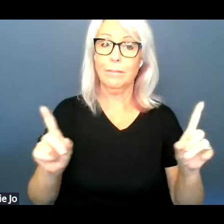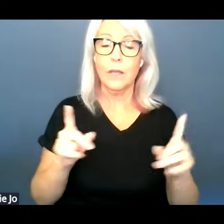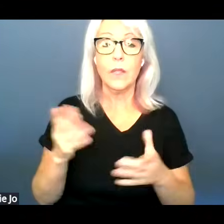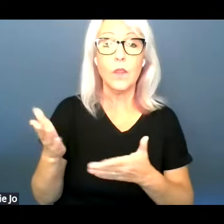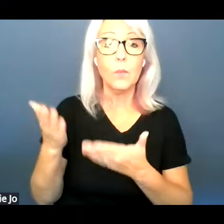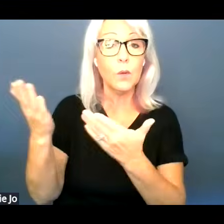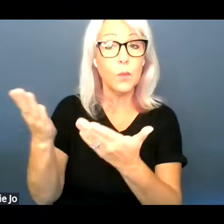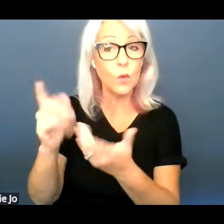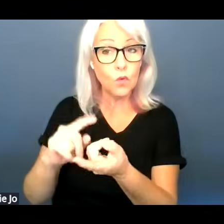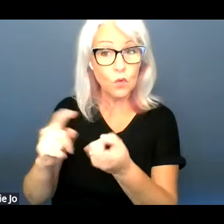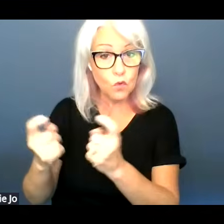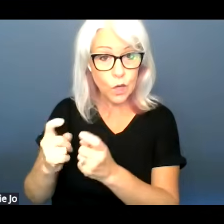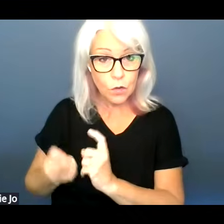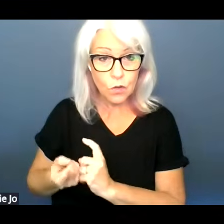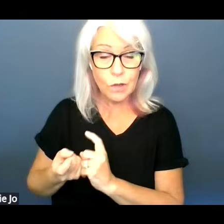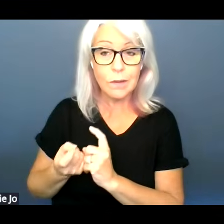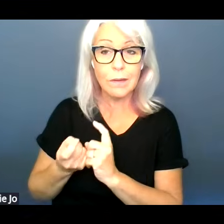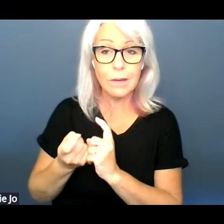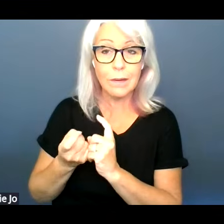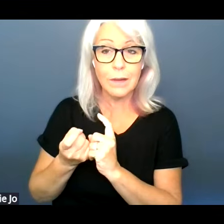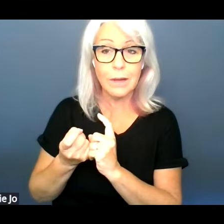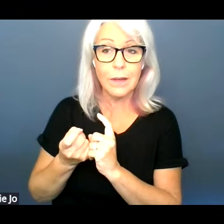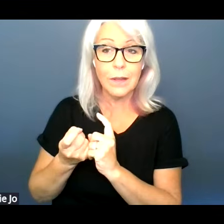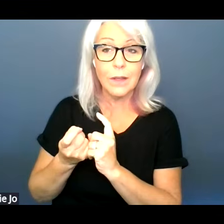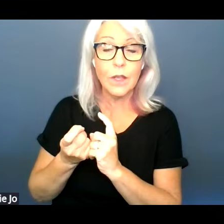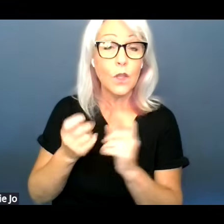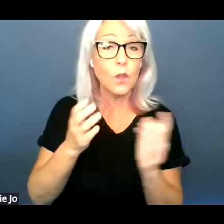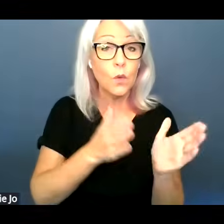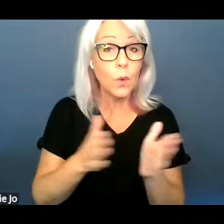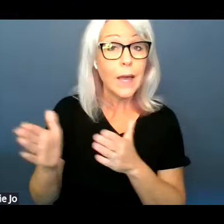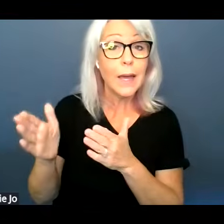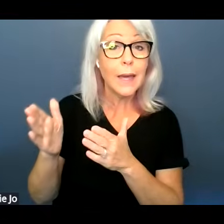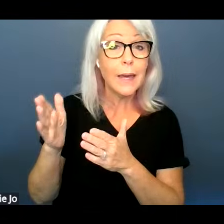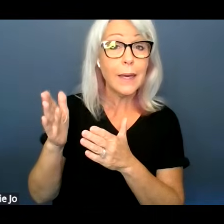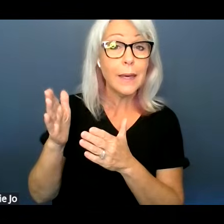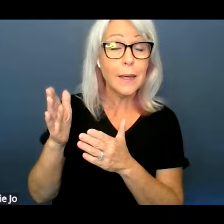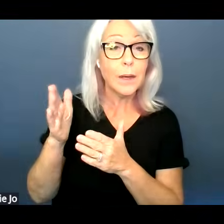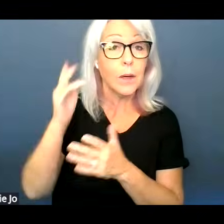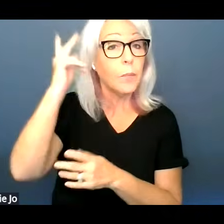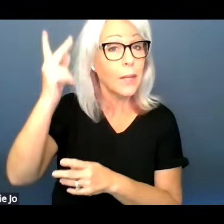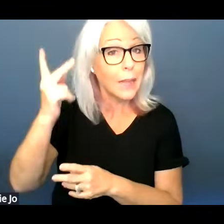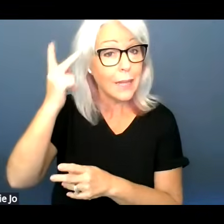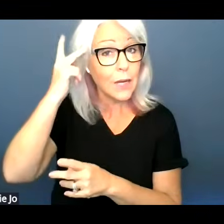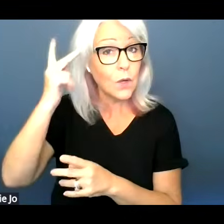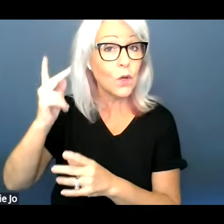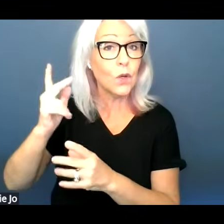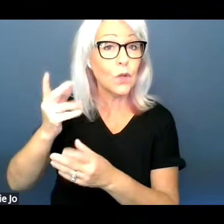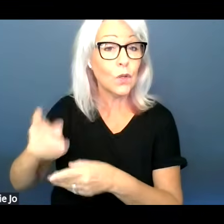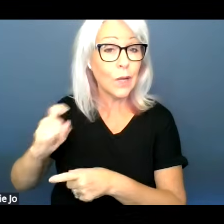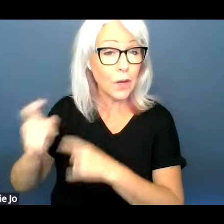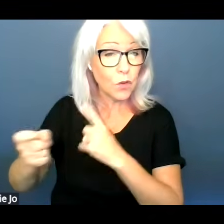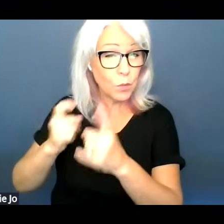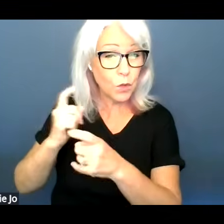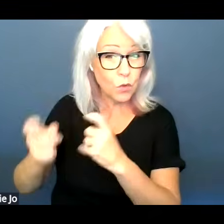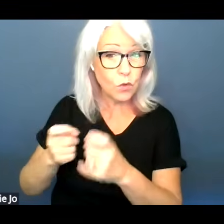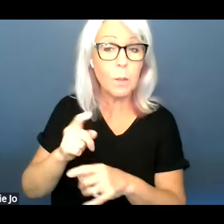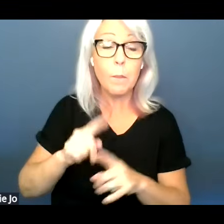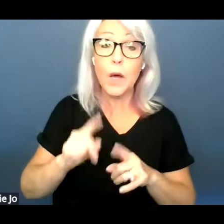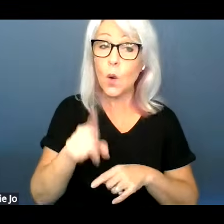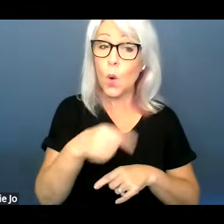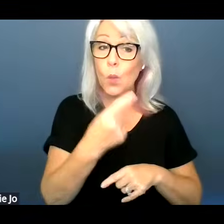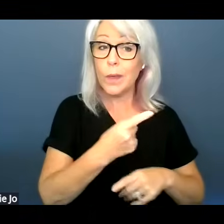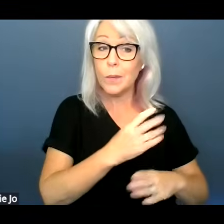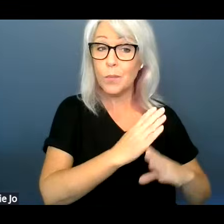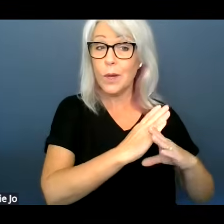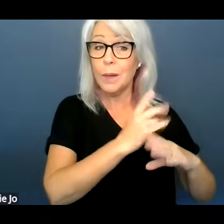way political communications are regulated for everybody. But it only prohibits contributions from utilities